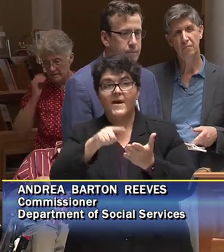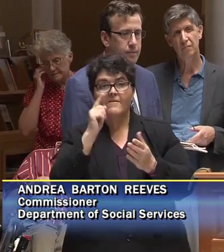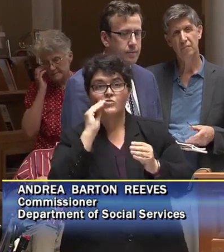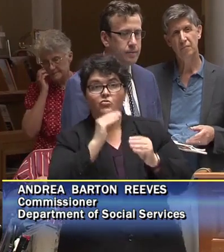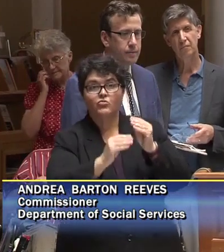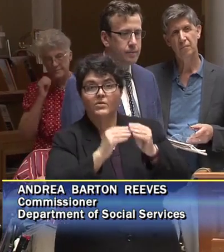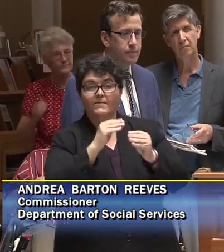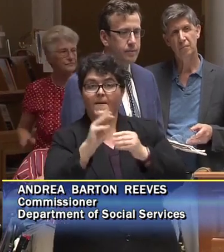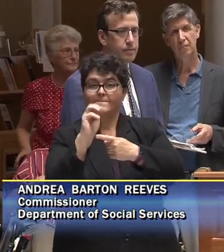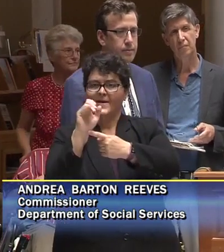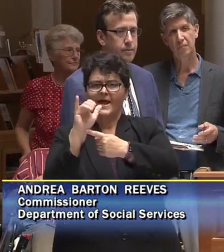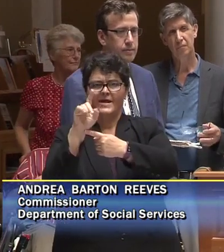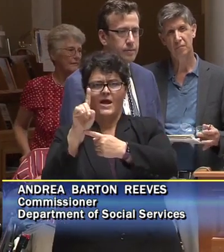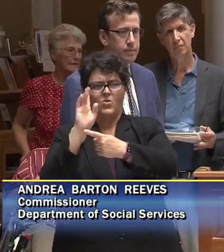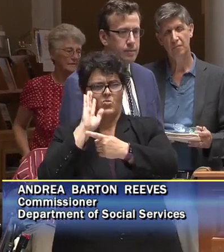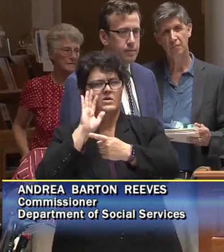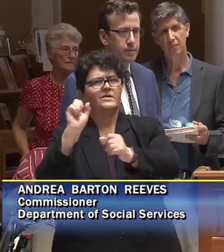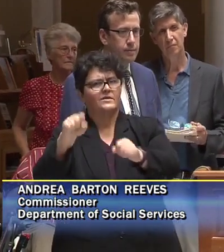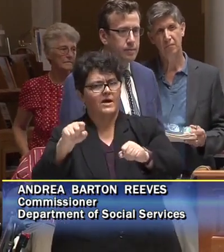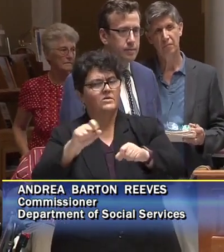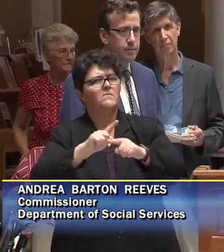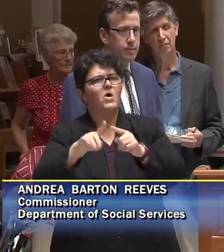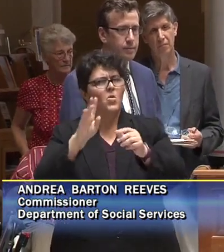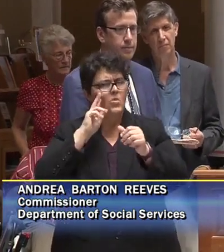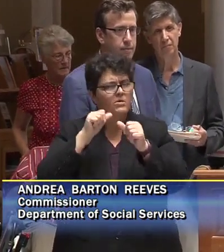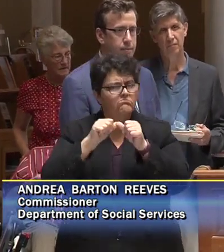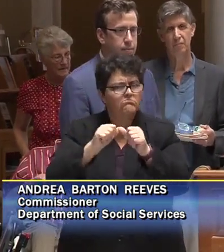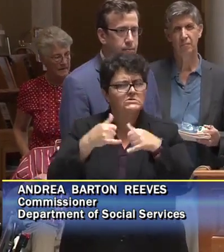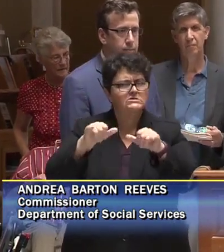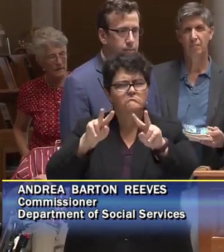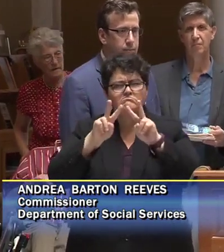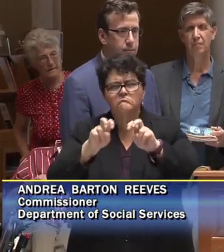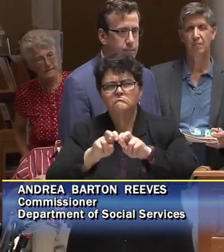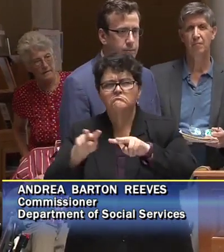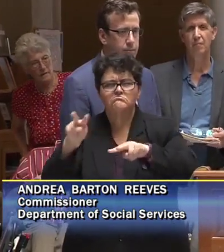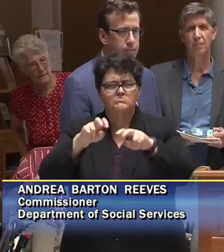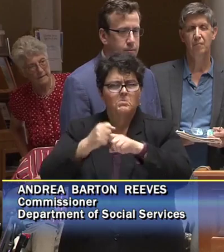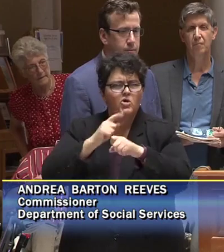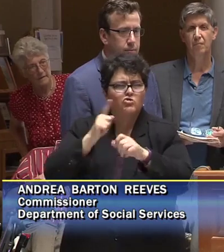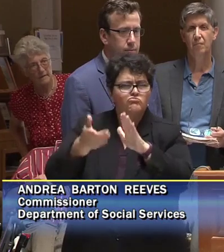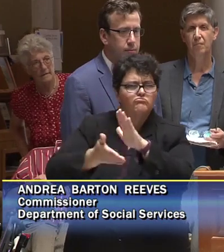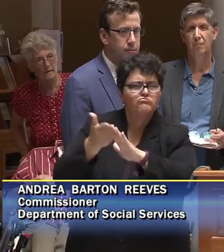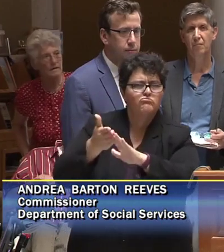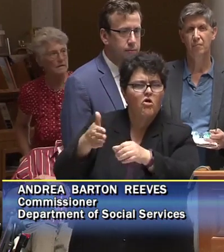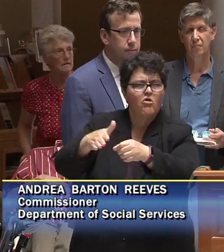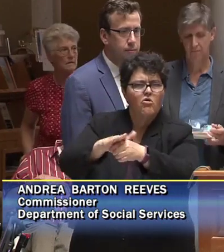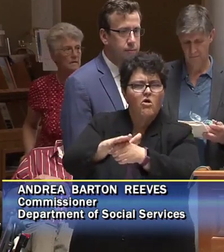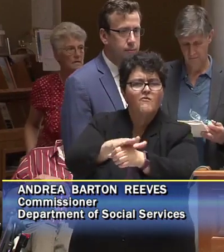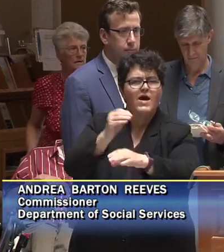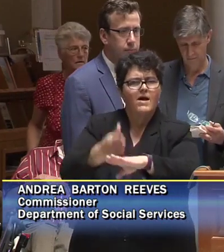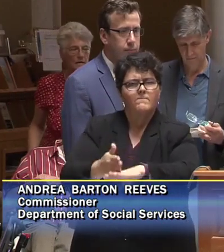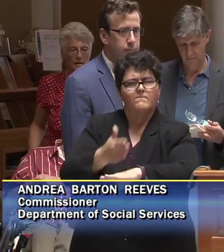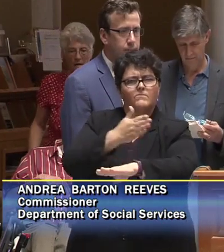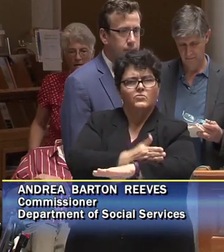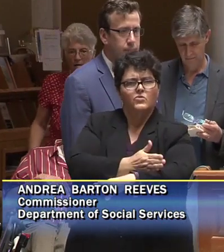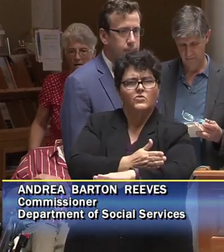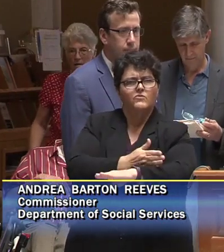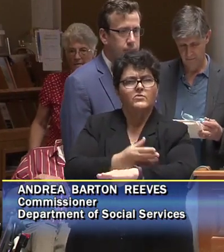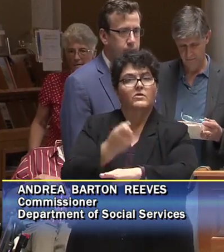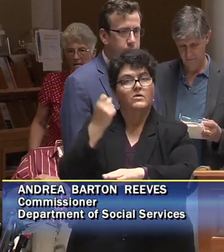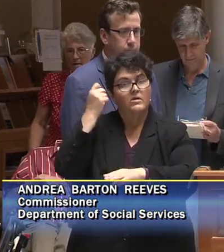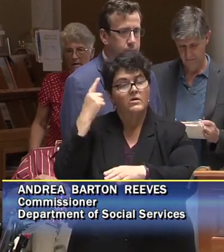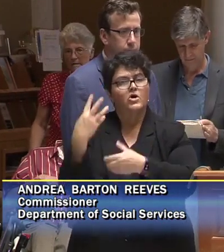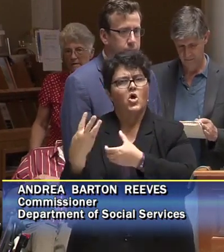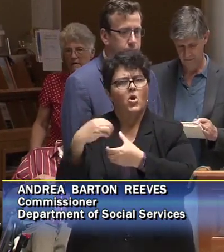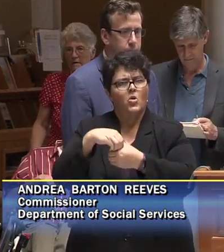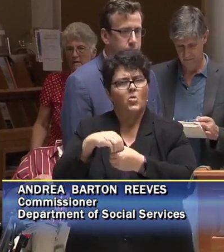to engage with our stakeholders to make sure that this not only remains that way, but is more enhanced and more inclusive of the opinions of the